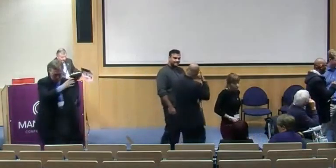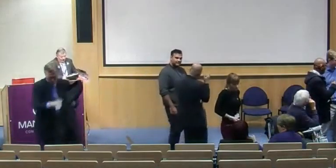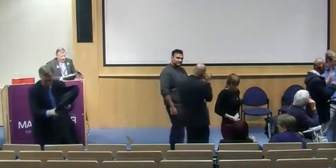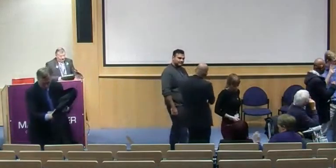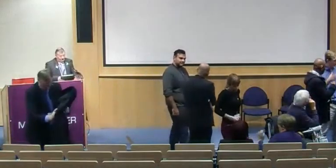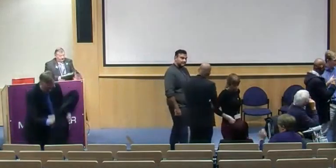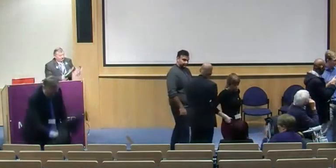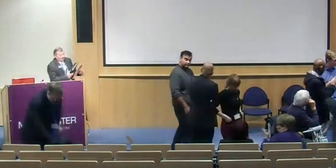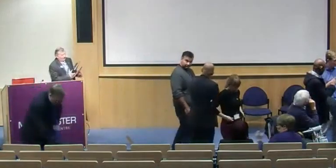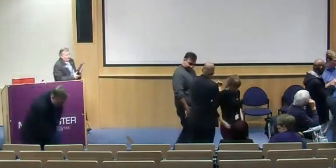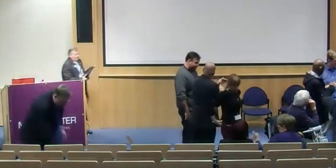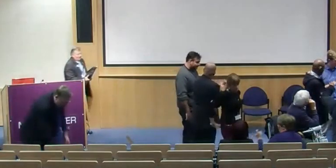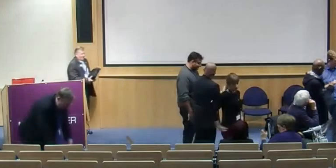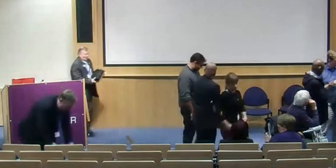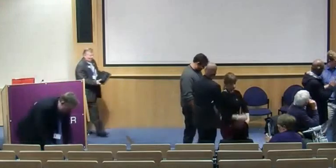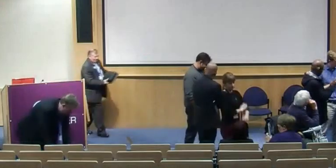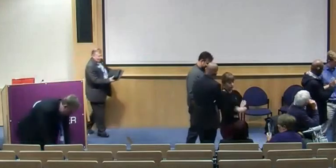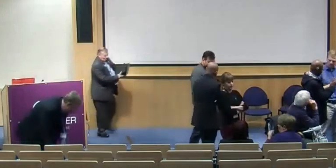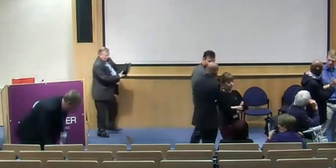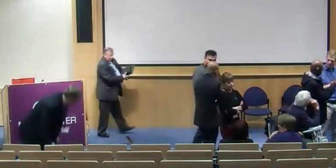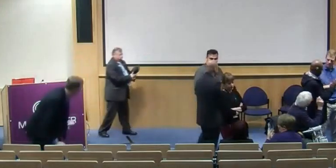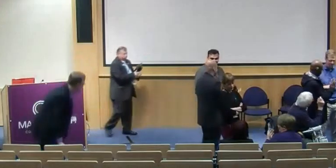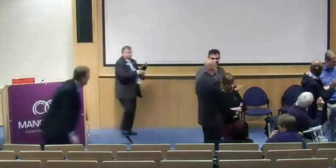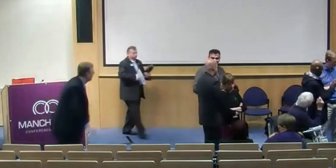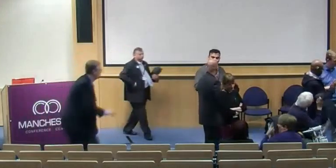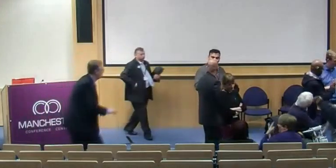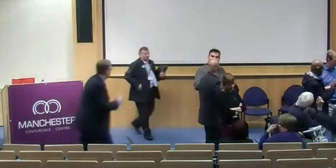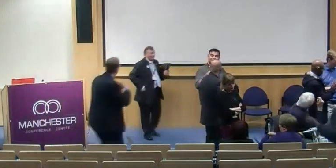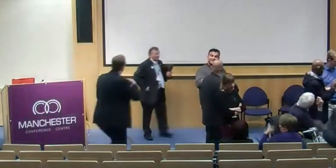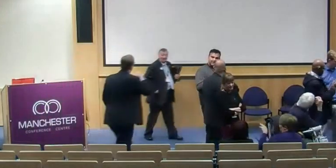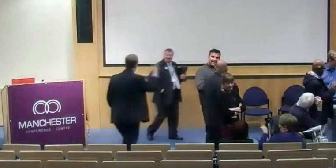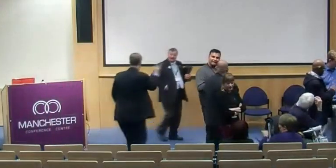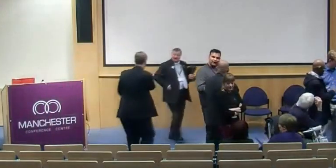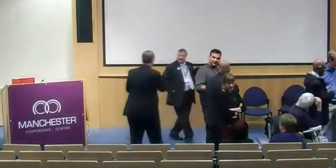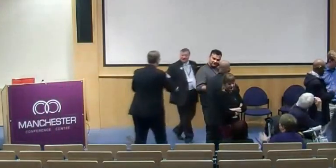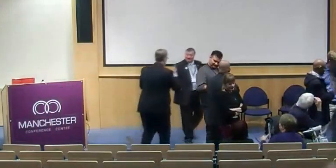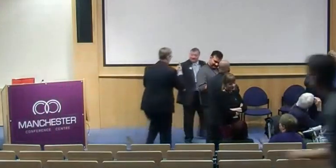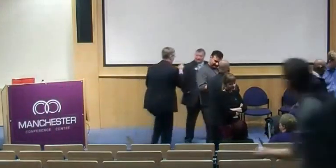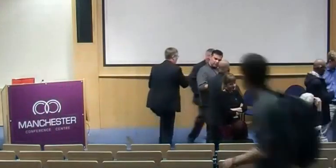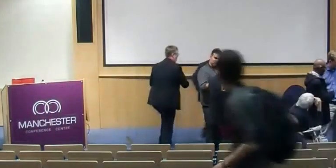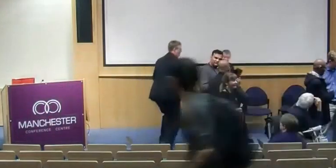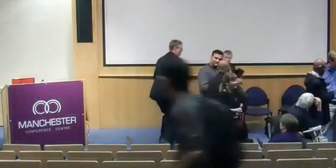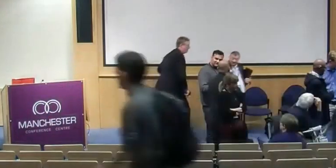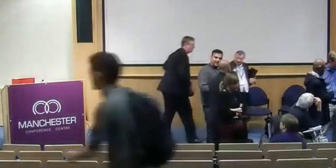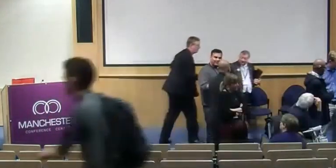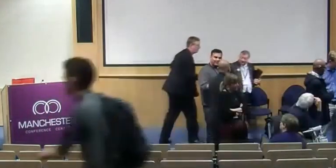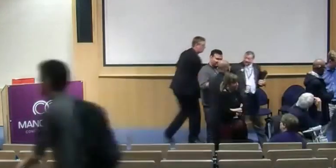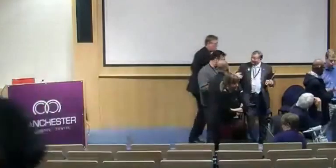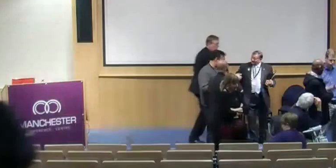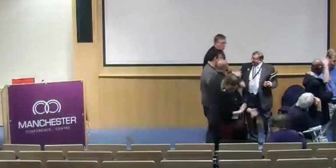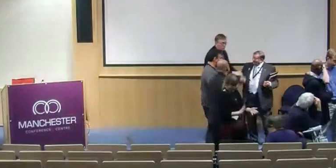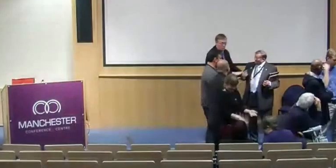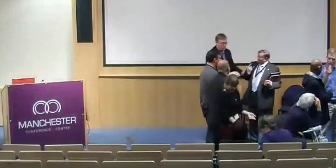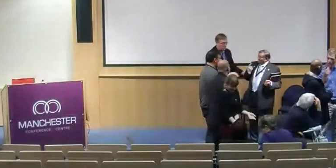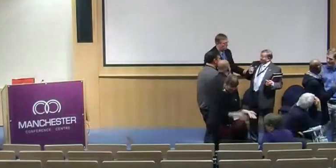Yeah, I was going to say, feel free to go up and down and go as close as you want as well to get food. Yeah, and then on the crowd shots as well too. I'm very excited to be having a lunch on the